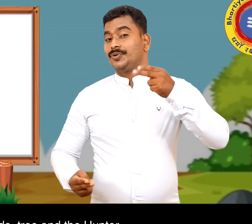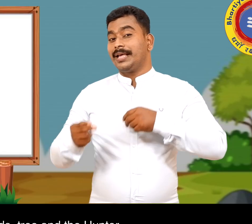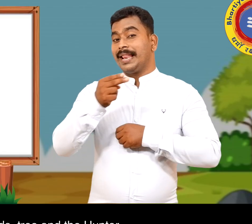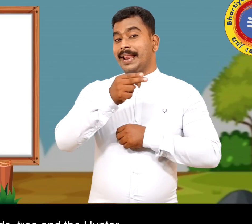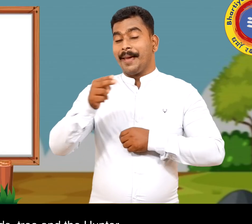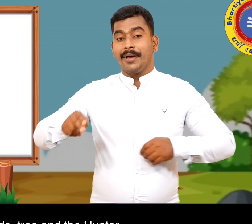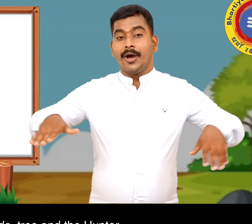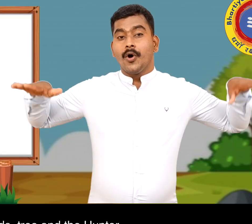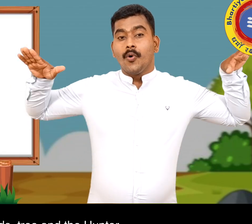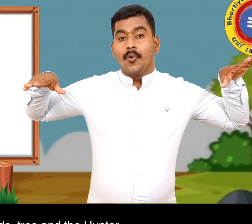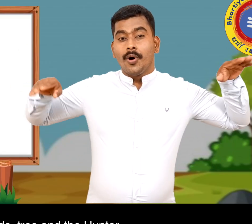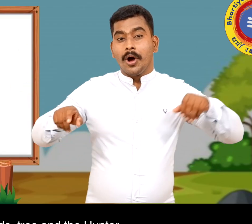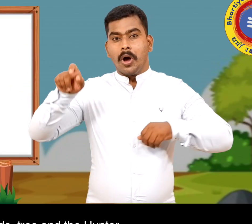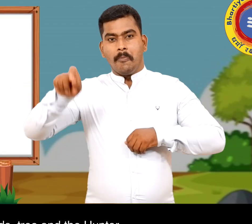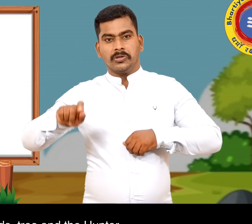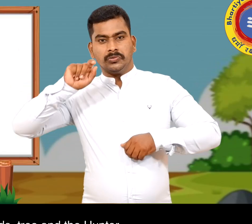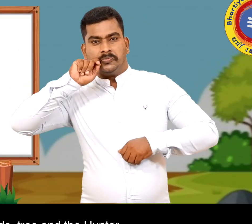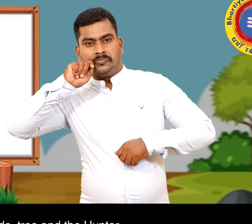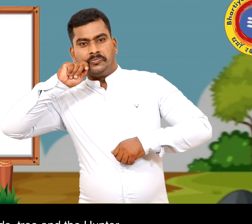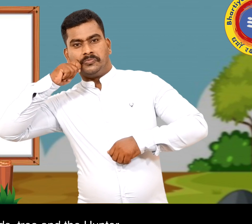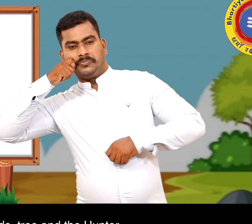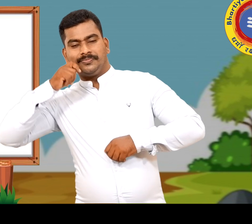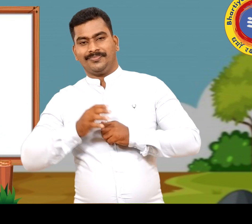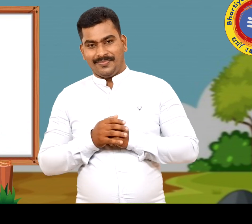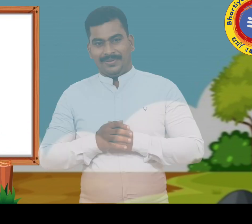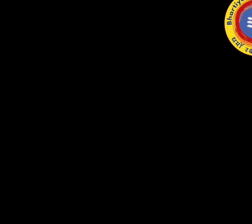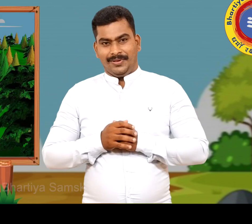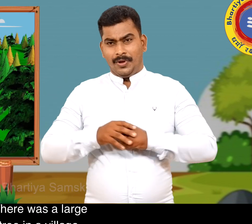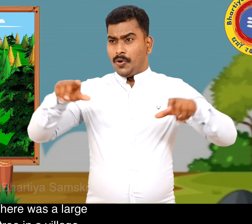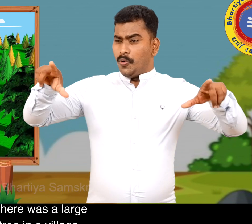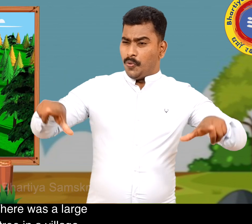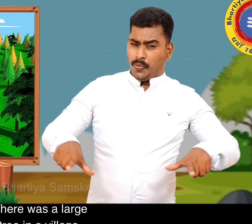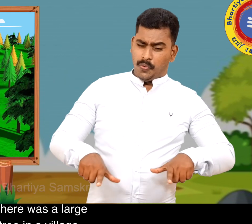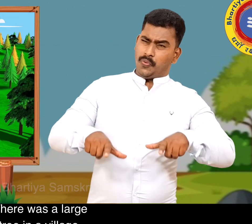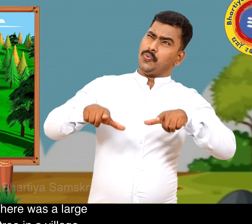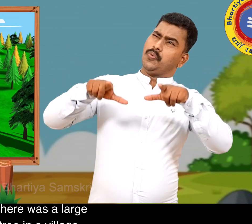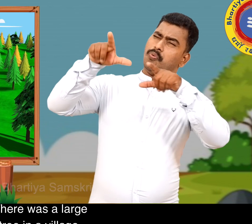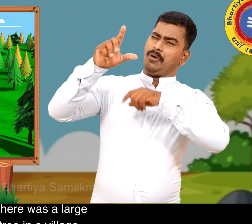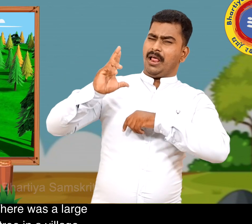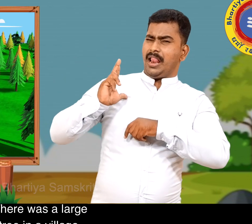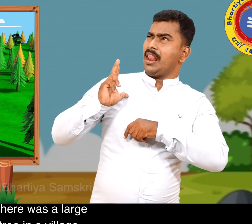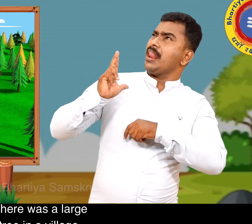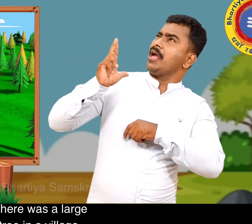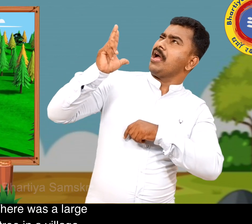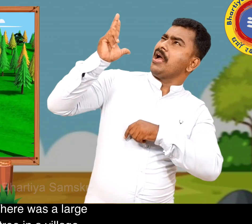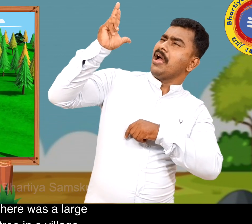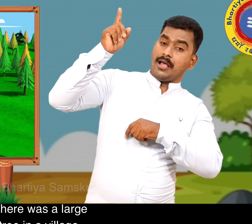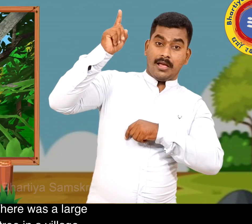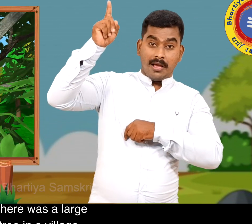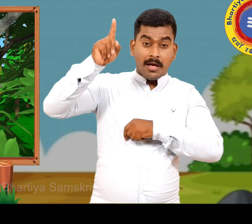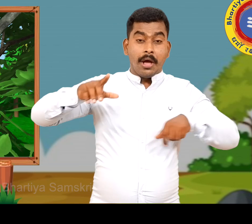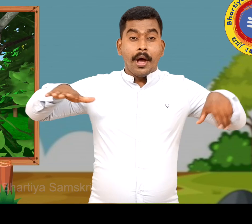The birds, tree, and the hunter. There was a large tree in a